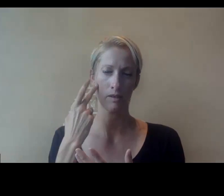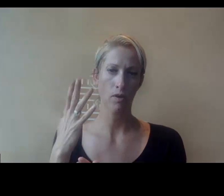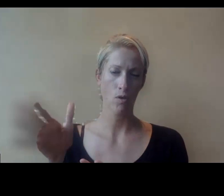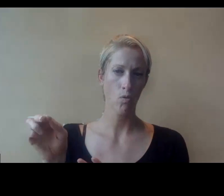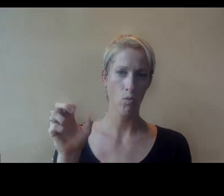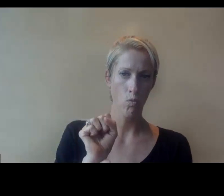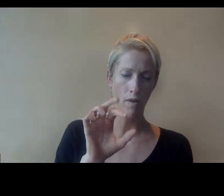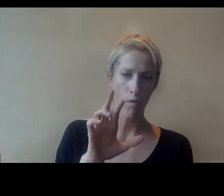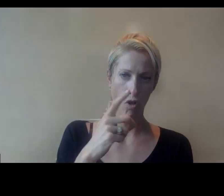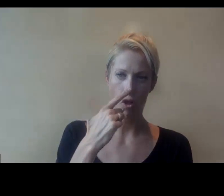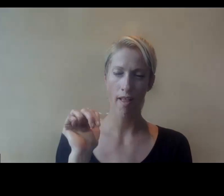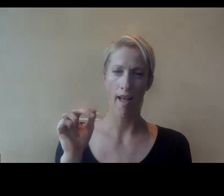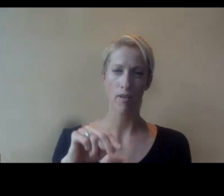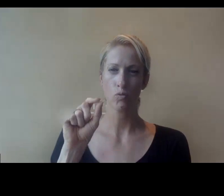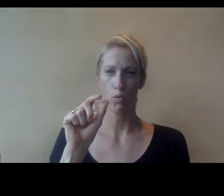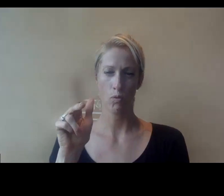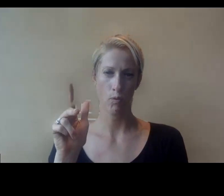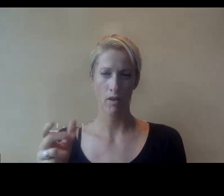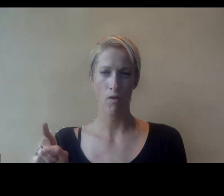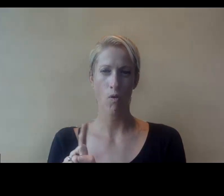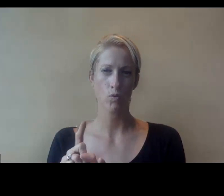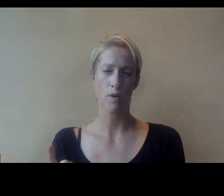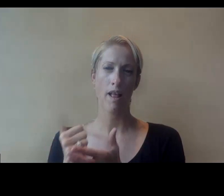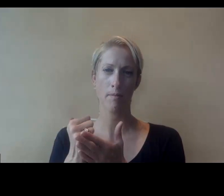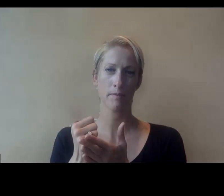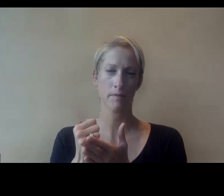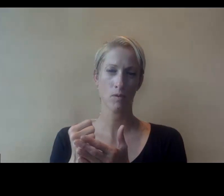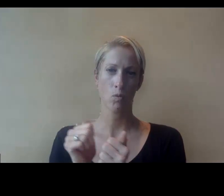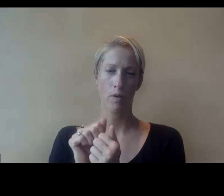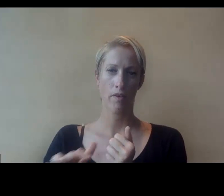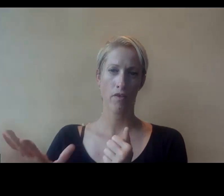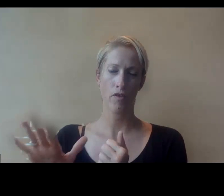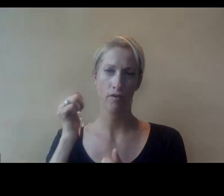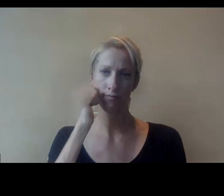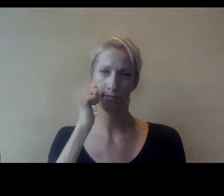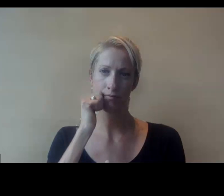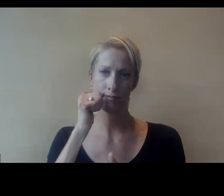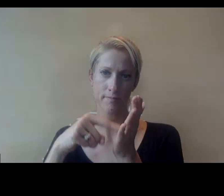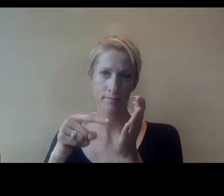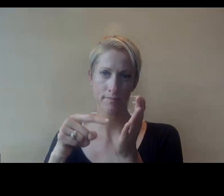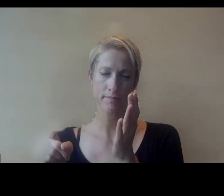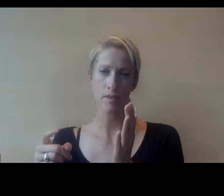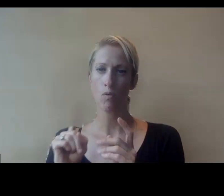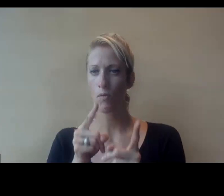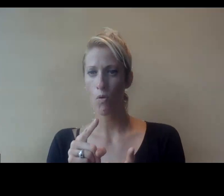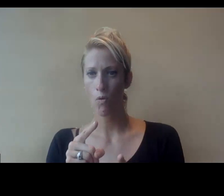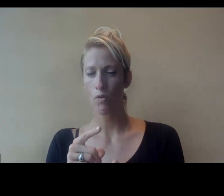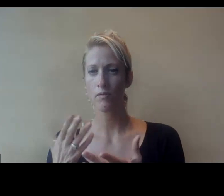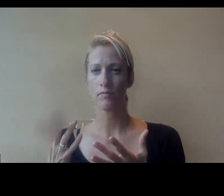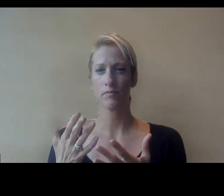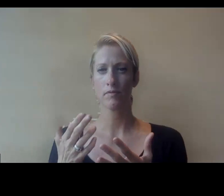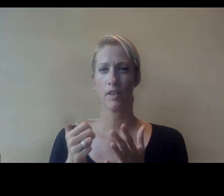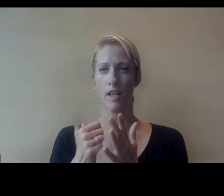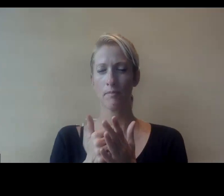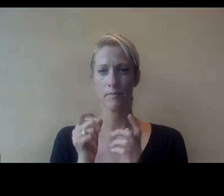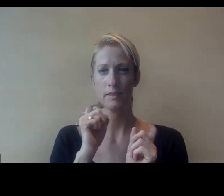in 2023. And it also helps with their daily pay. We pay them every day for the work that they do, which helps give them a leg